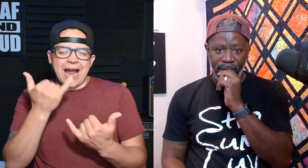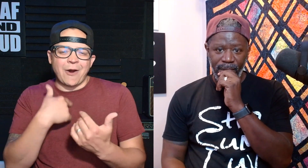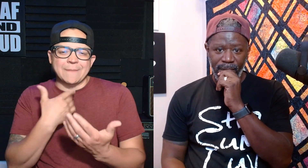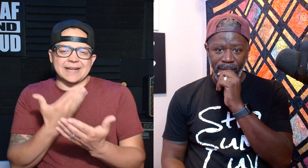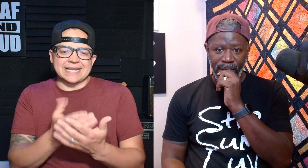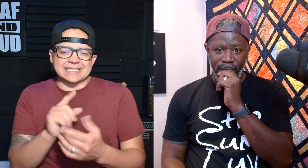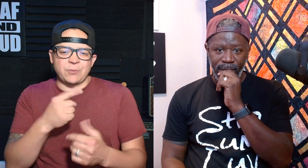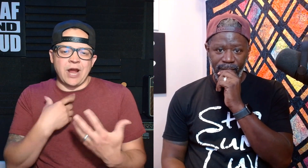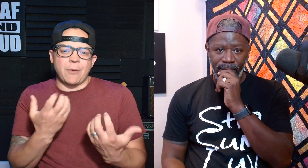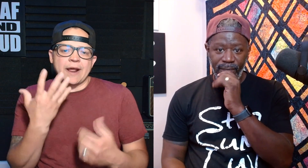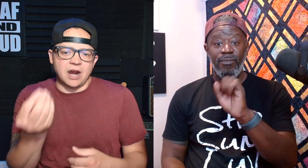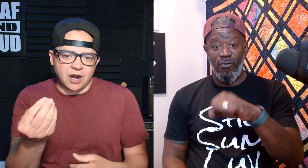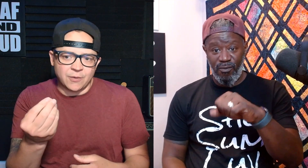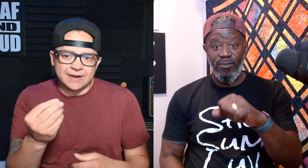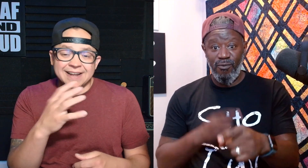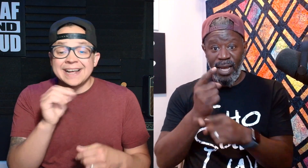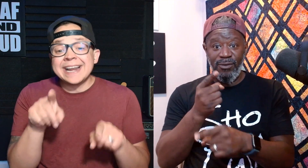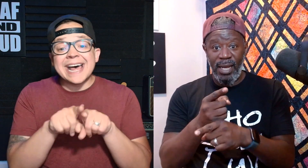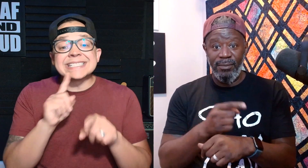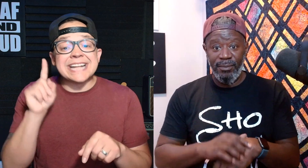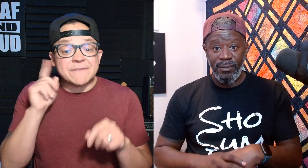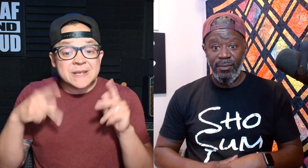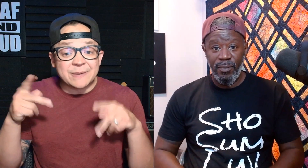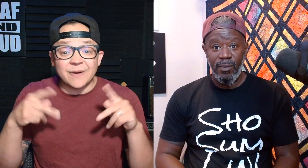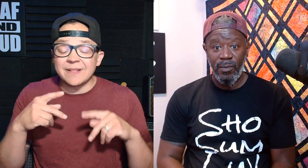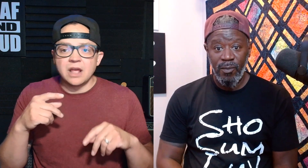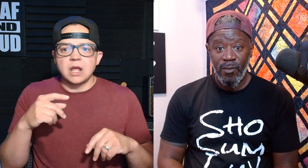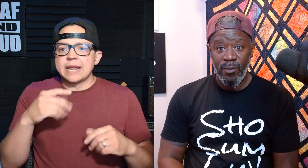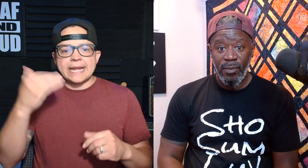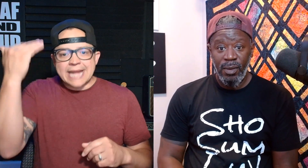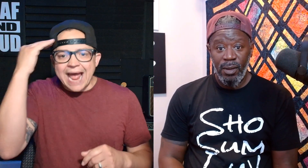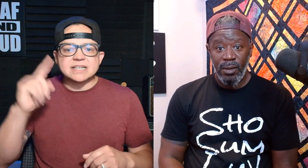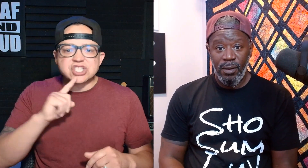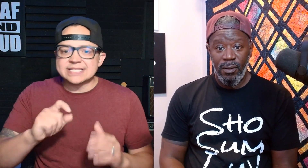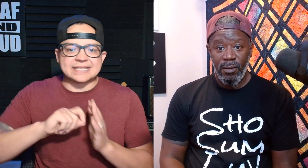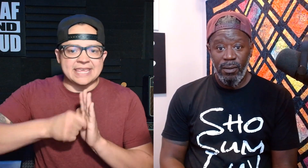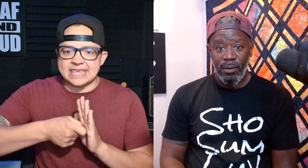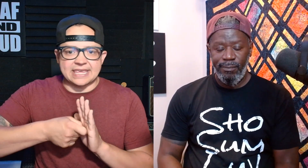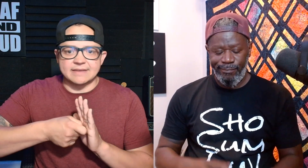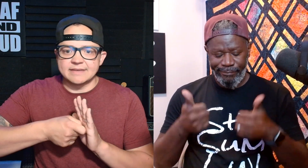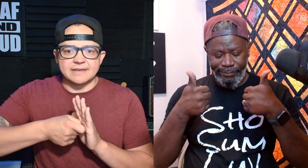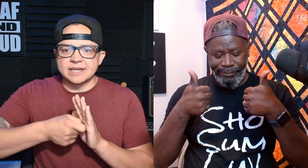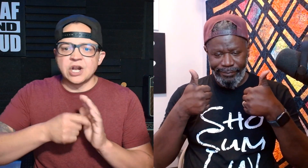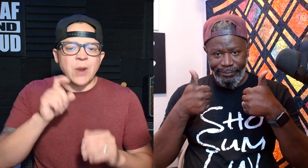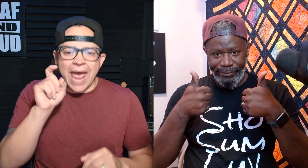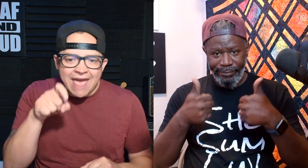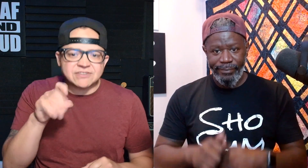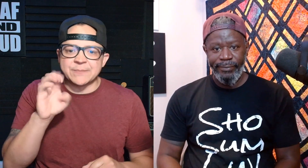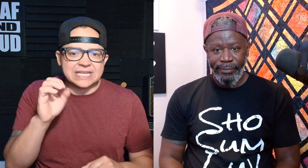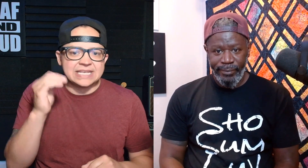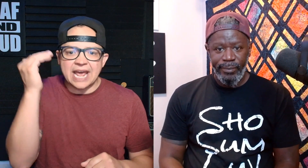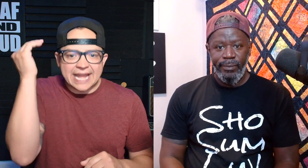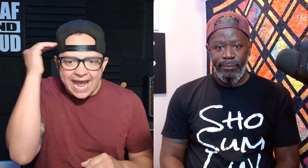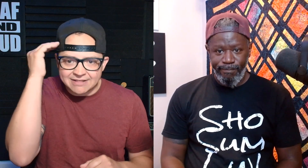of how I'm going to get to where I want to go. Right. As deaf people, knowledge is key. You have